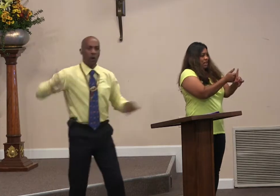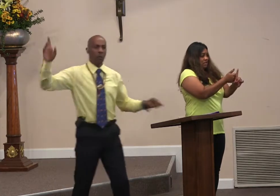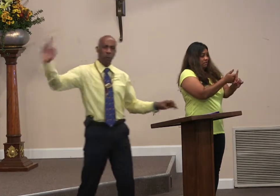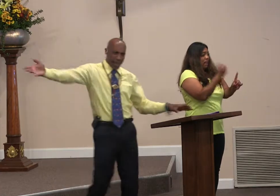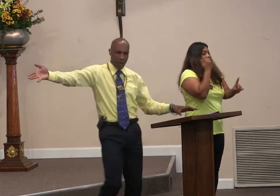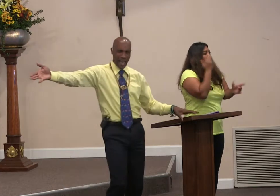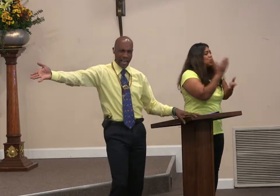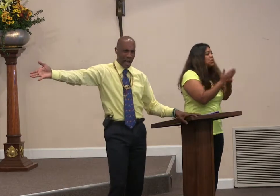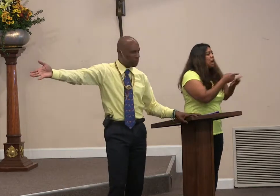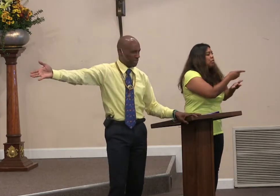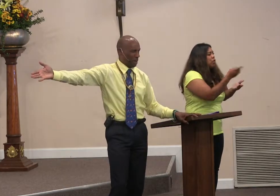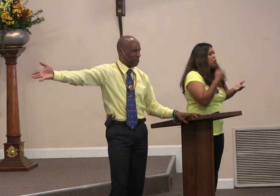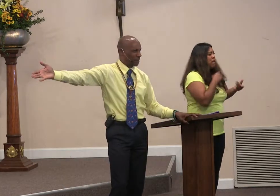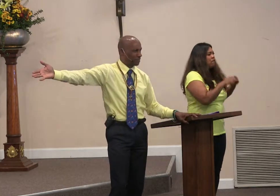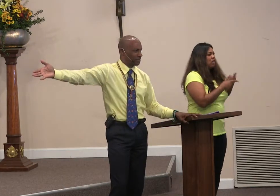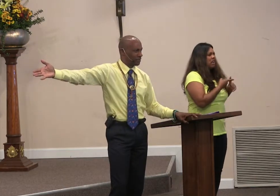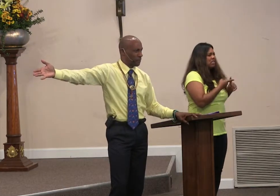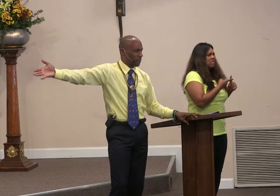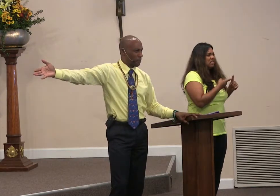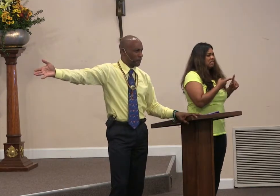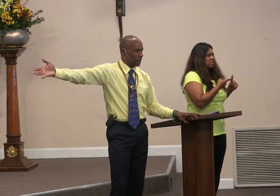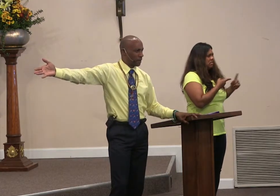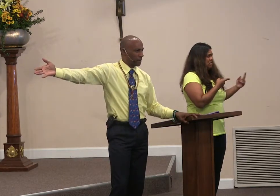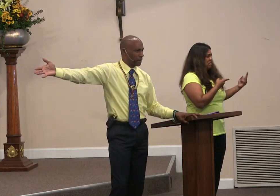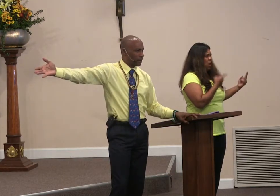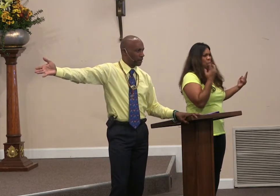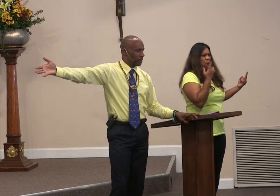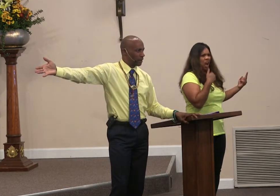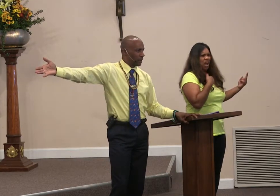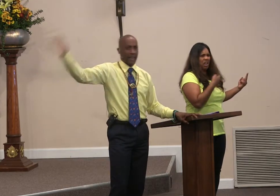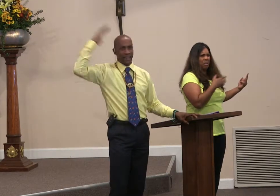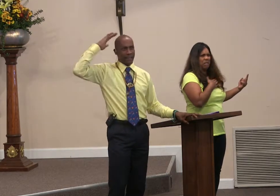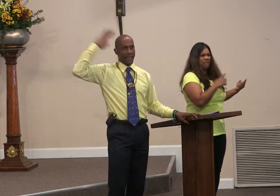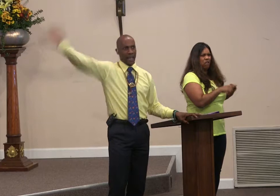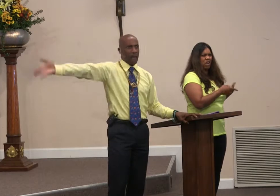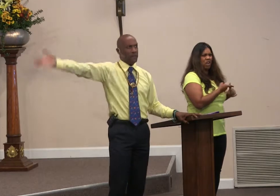say, why do I hang out with him?